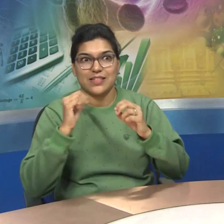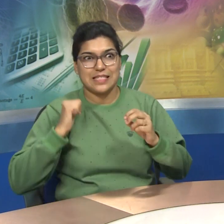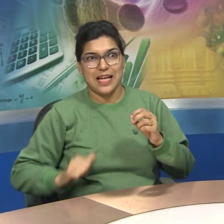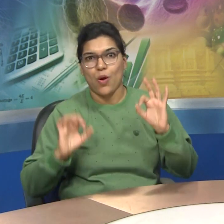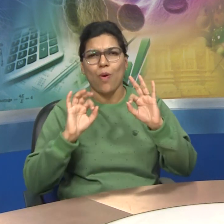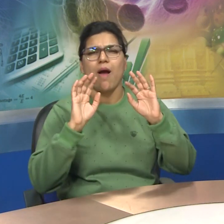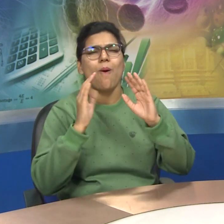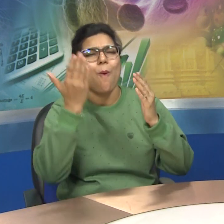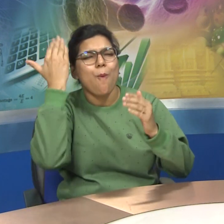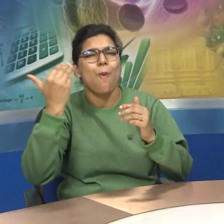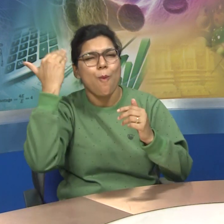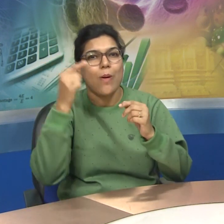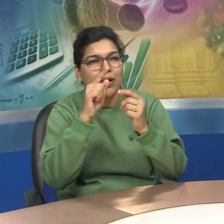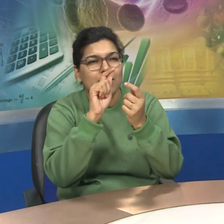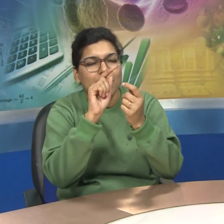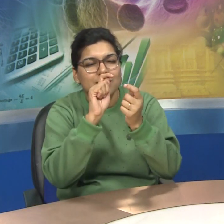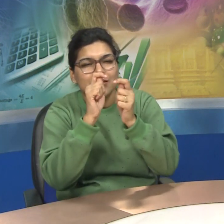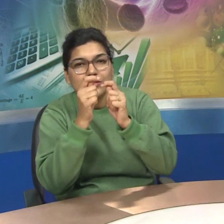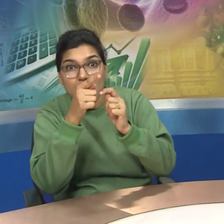Since the beginning of the information